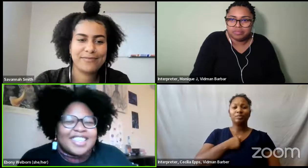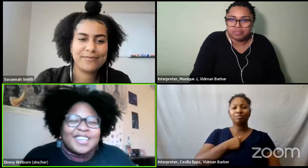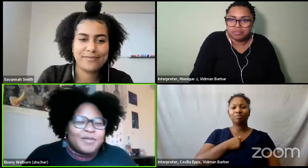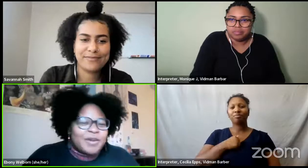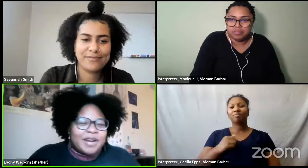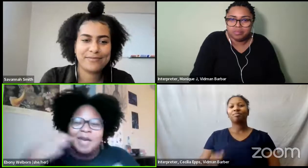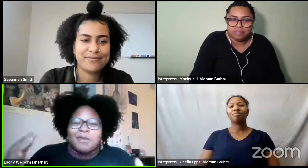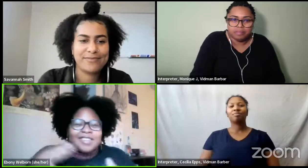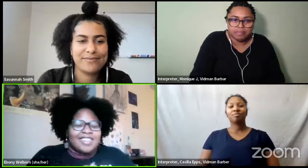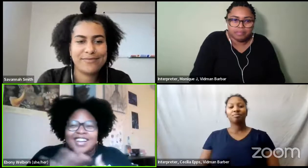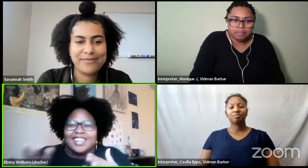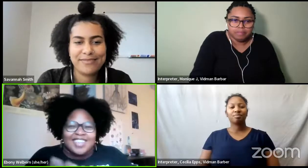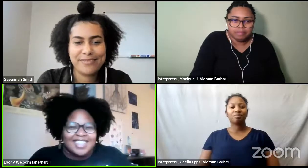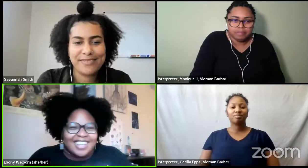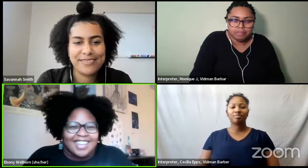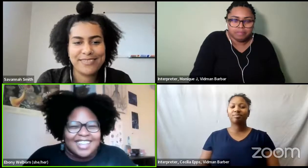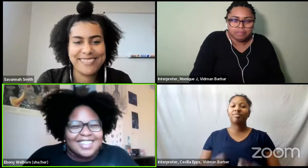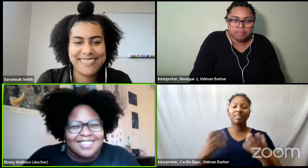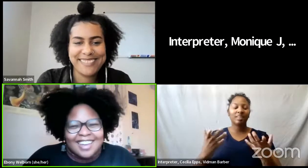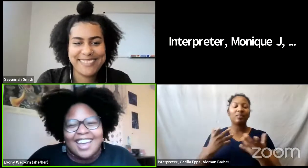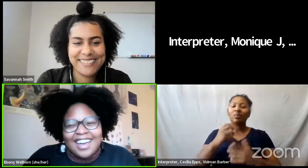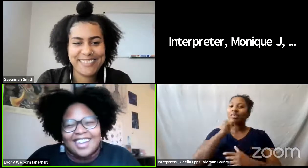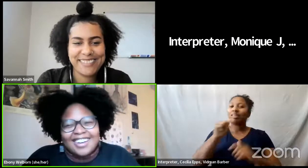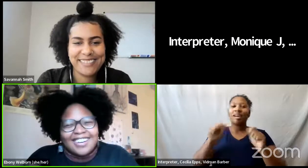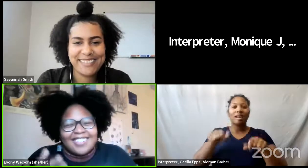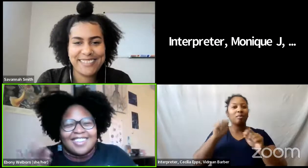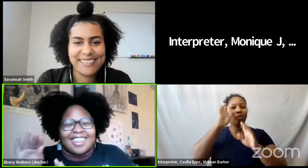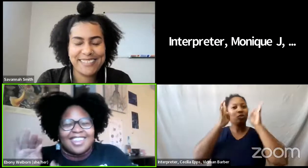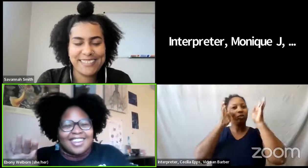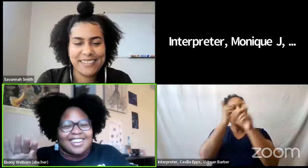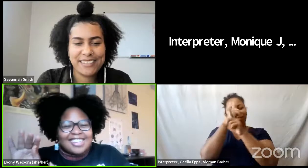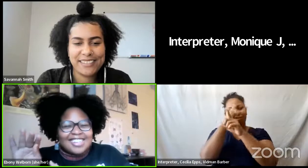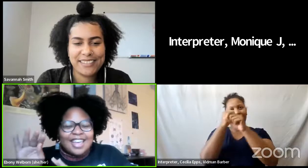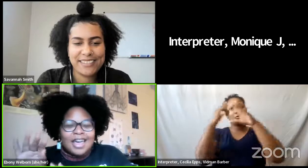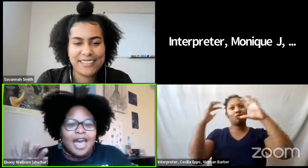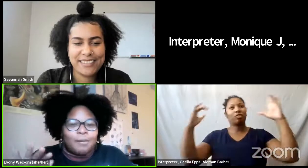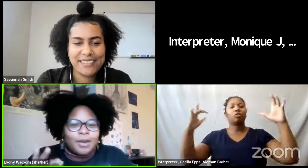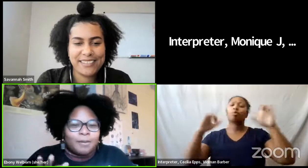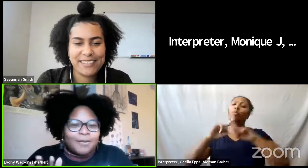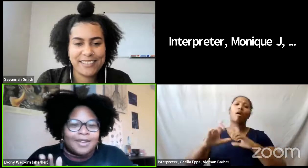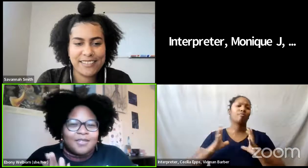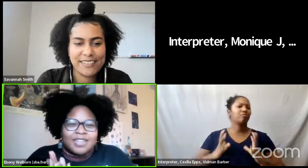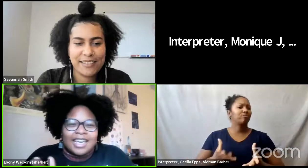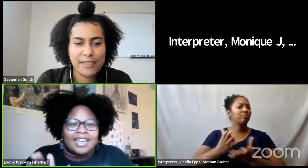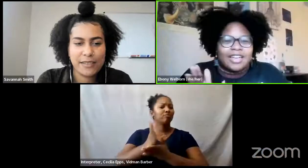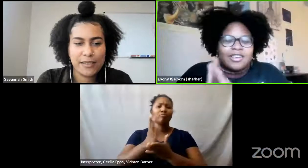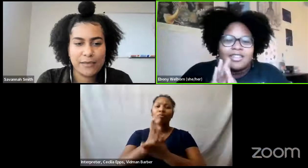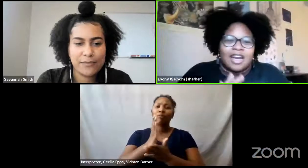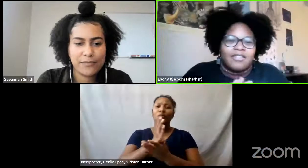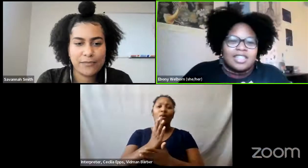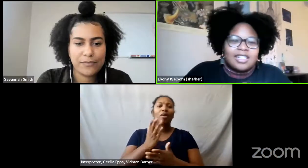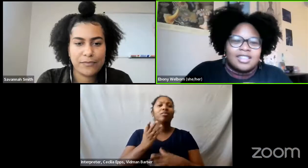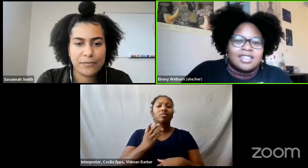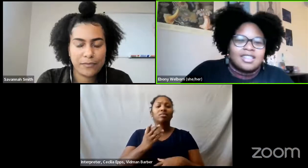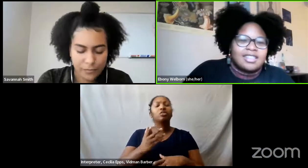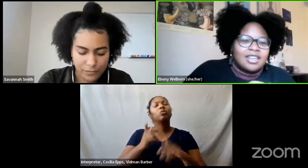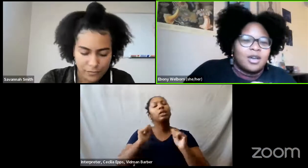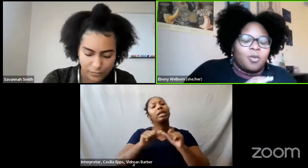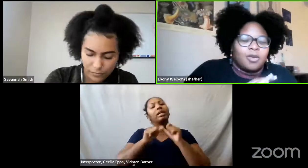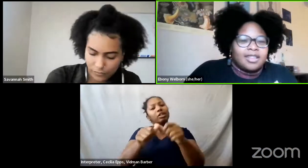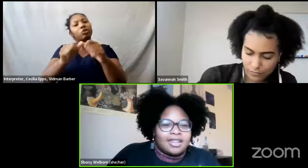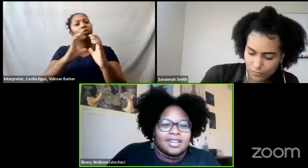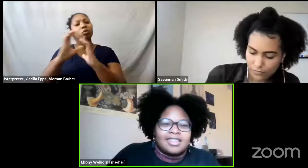We weren't able to create the vision, and that is okay. Things happen, but we can carry those